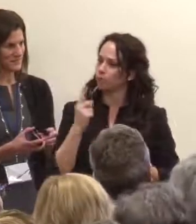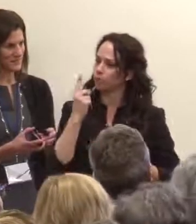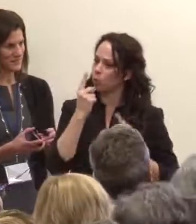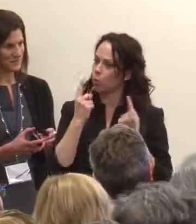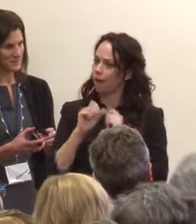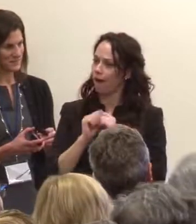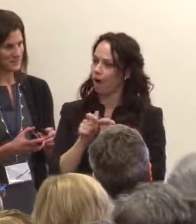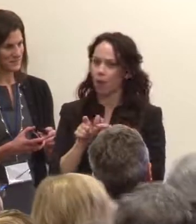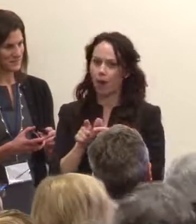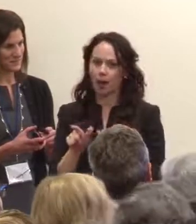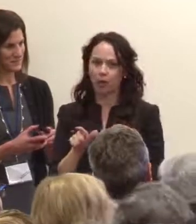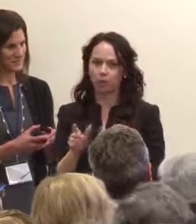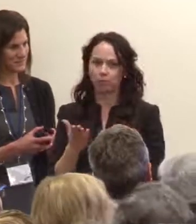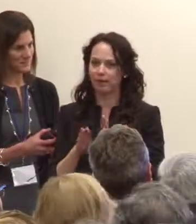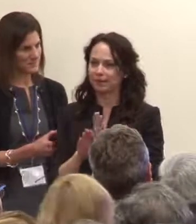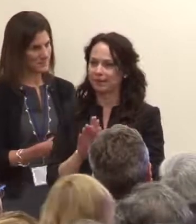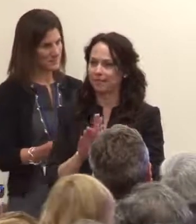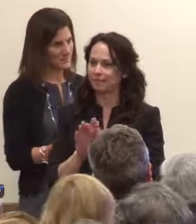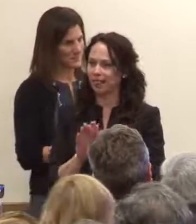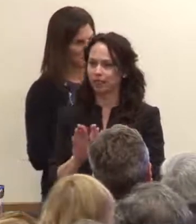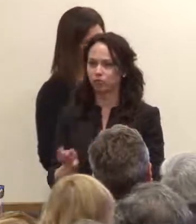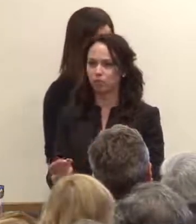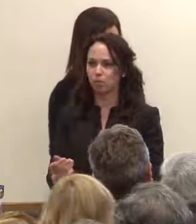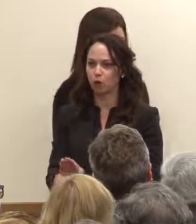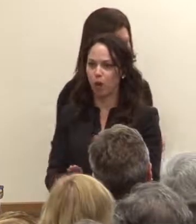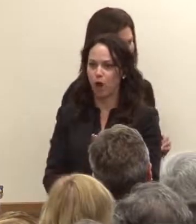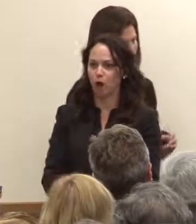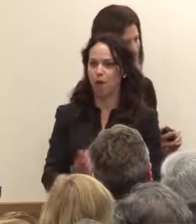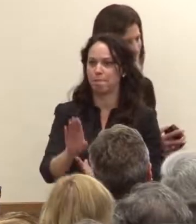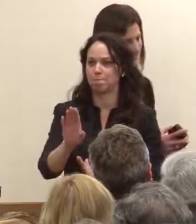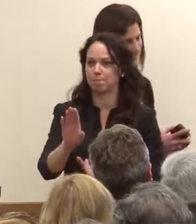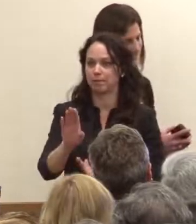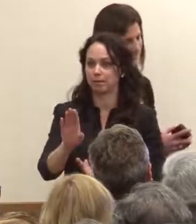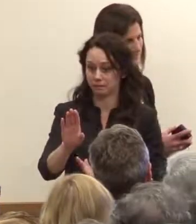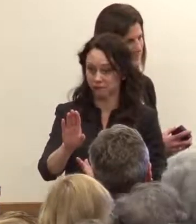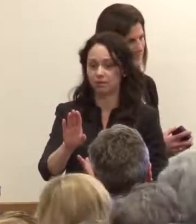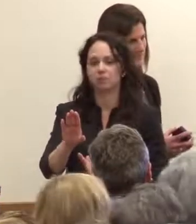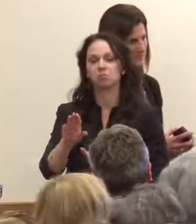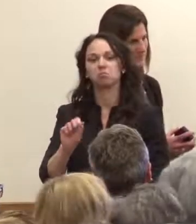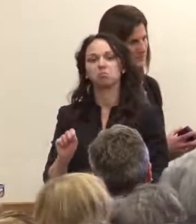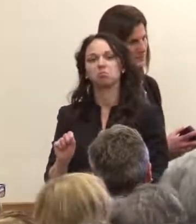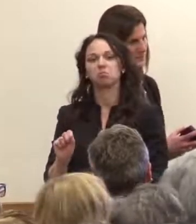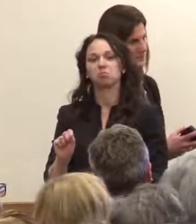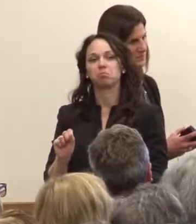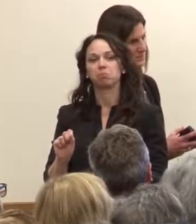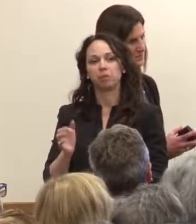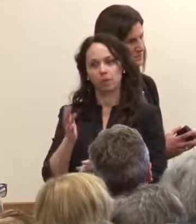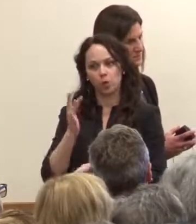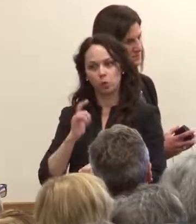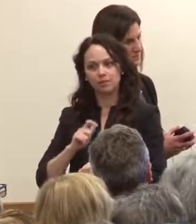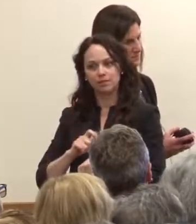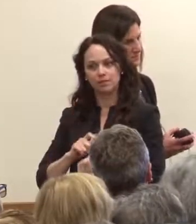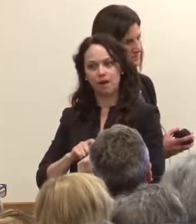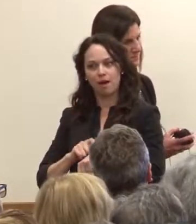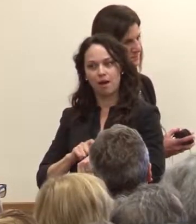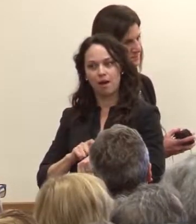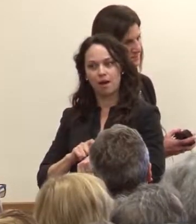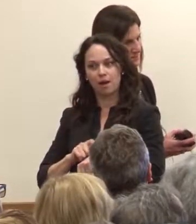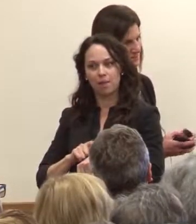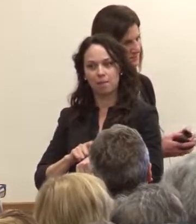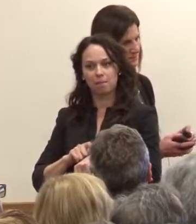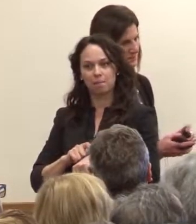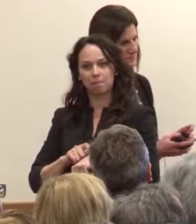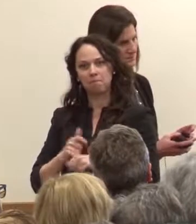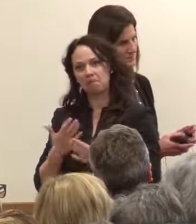language might develop from the ground up, ob ovo, as they say. There was a time, it's now becoming